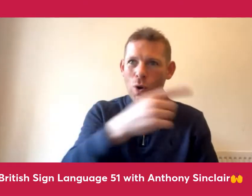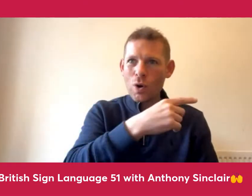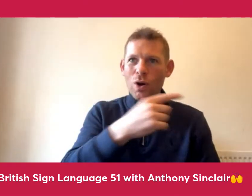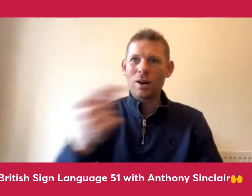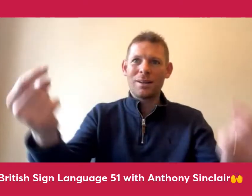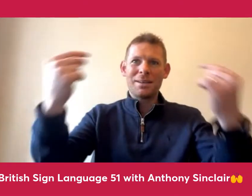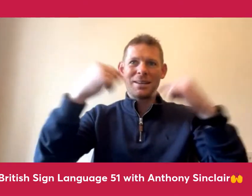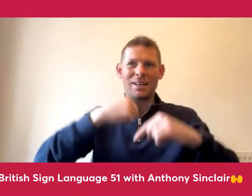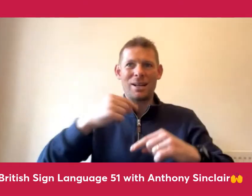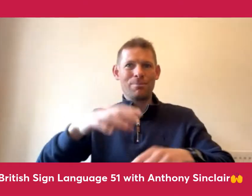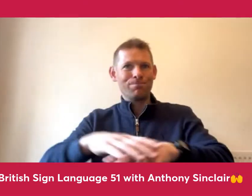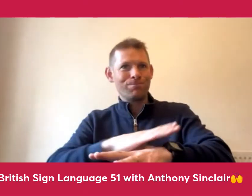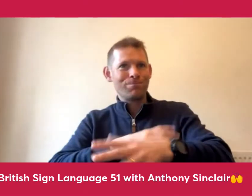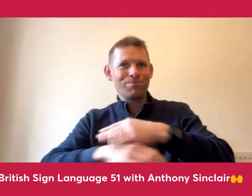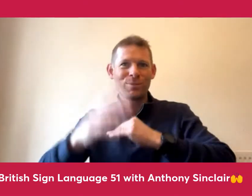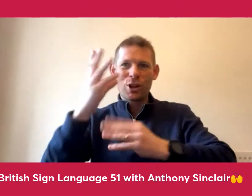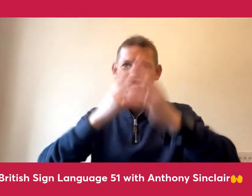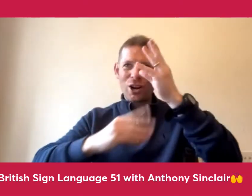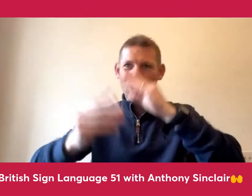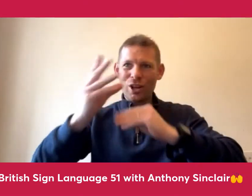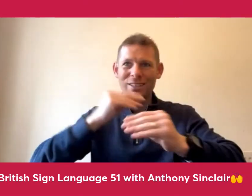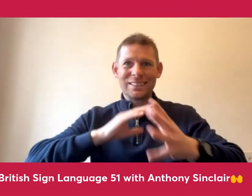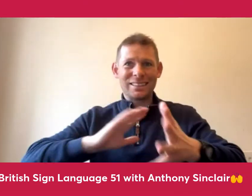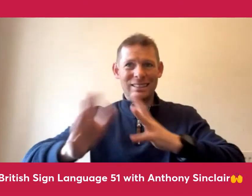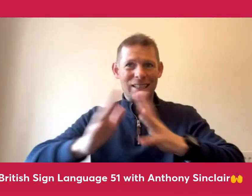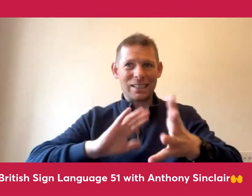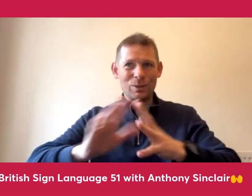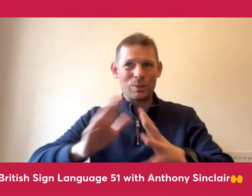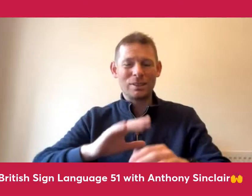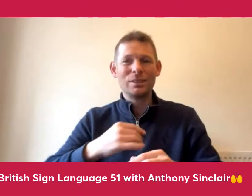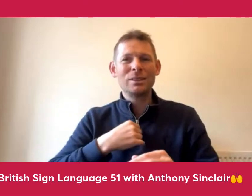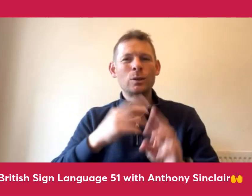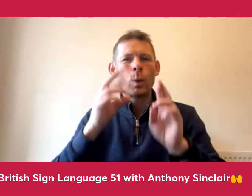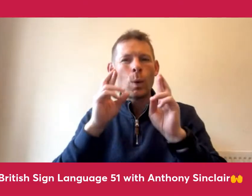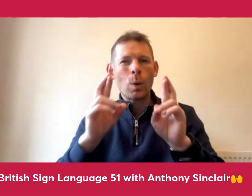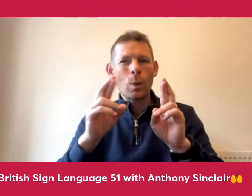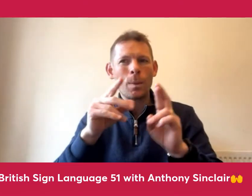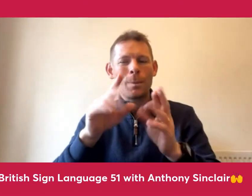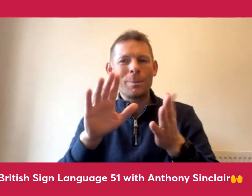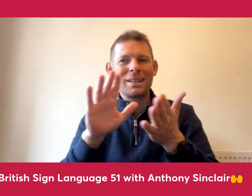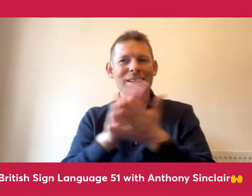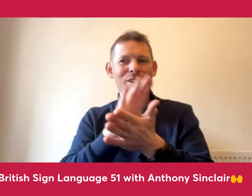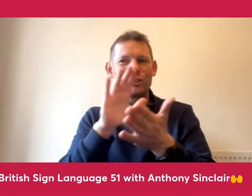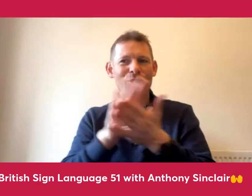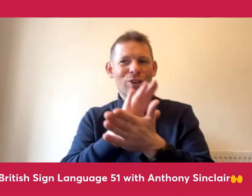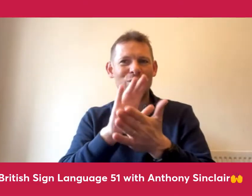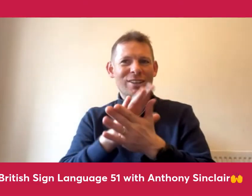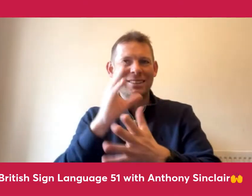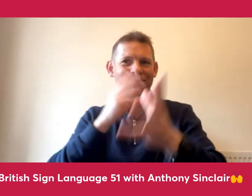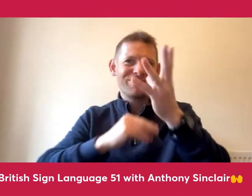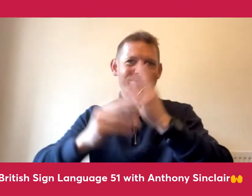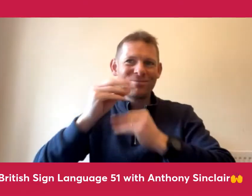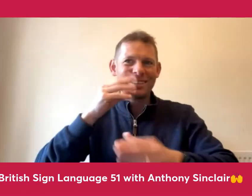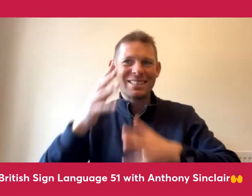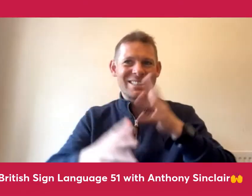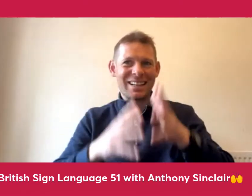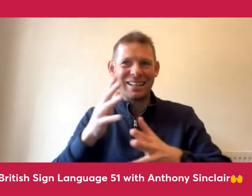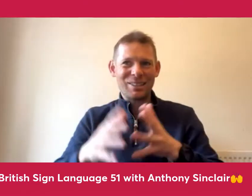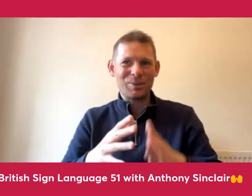to everyone who's watching, and thank you all for your encouragement and your participation in the session, and hopefully everyone